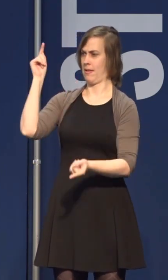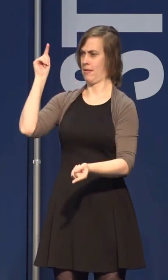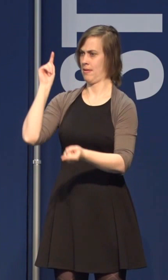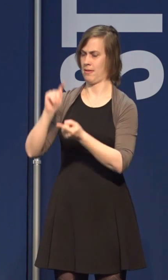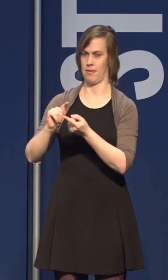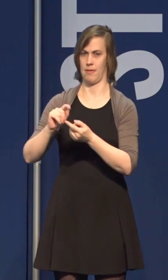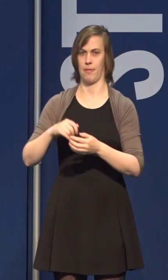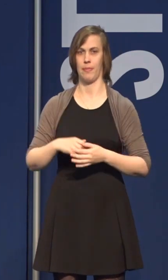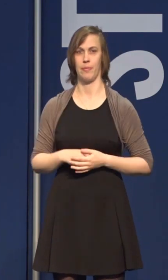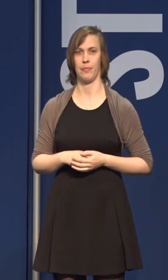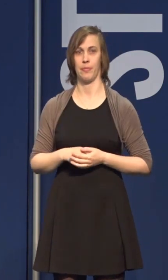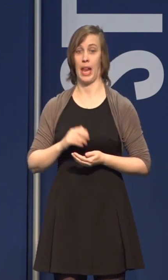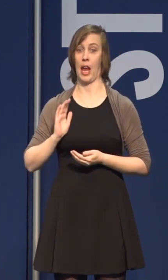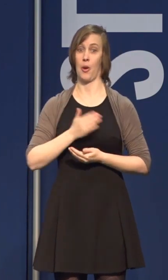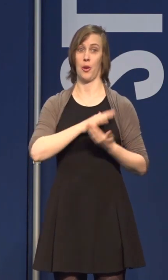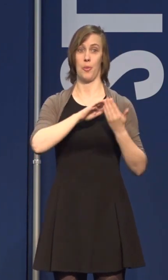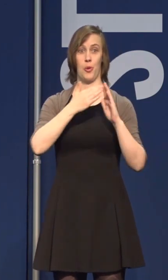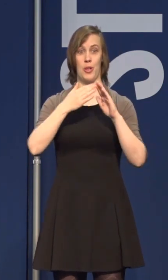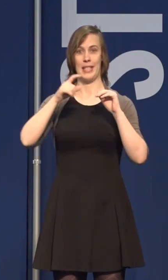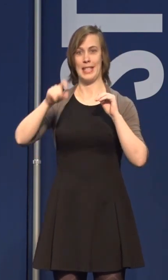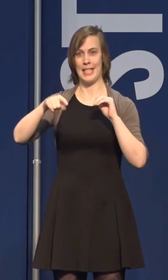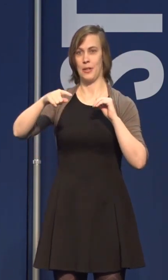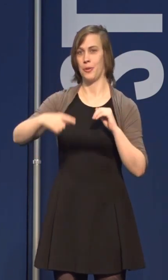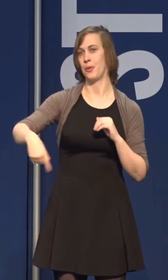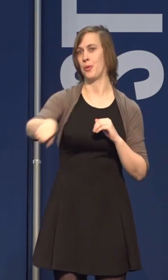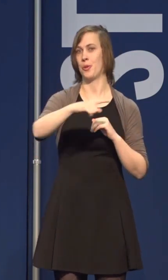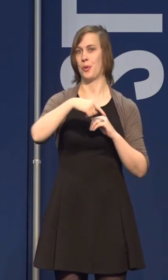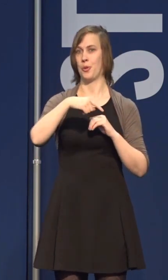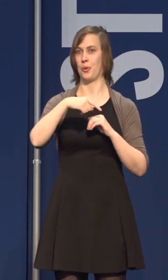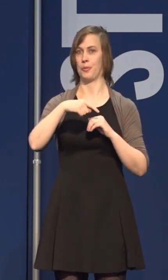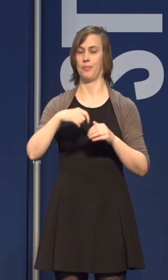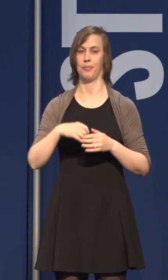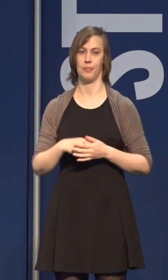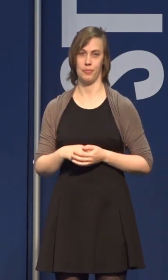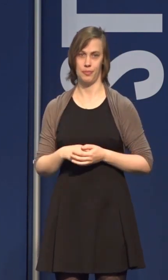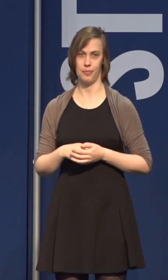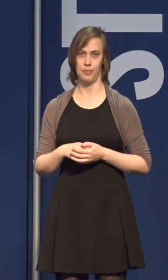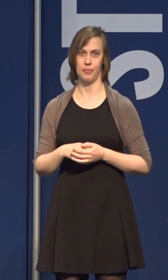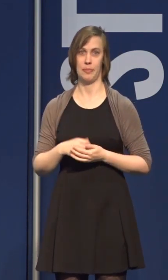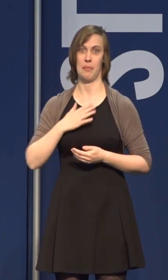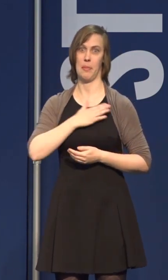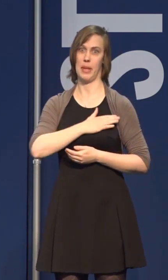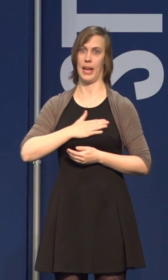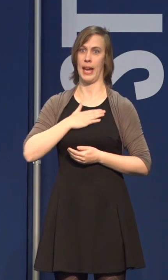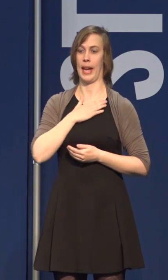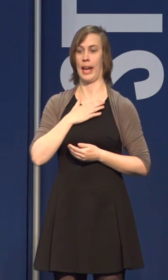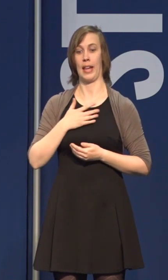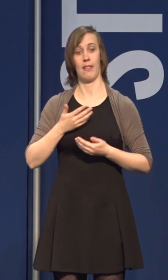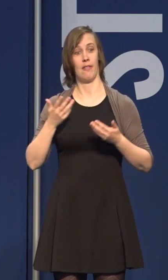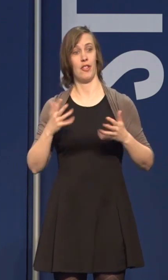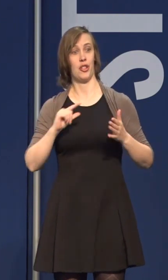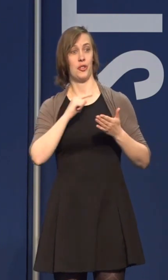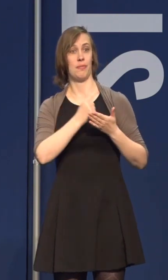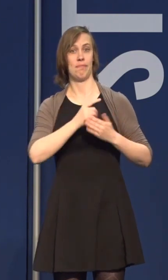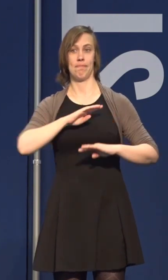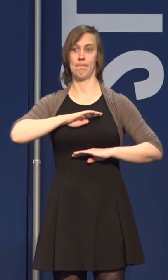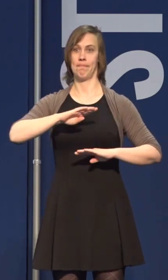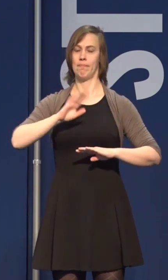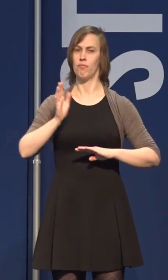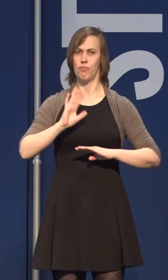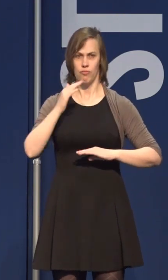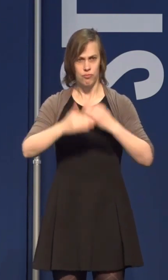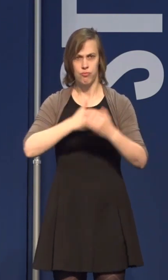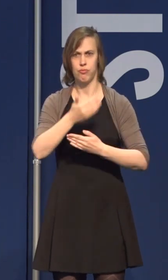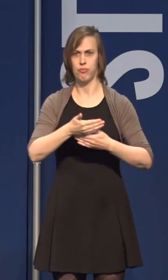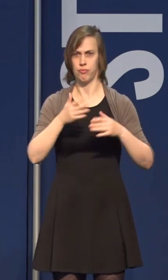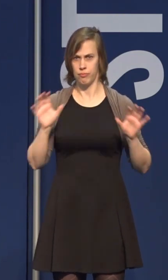need you and all that you bring. Please be active. Recently, I did some traveling and saw